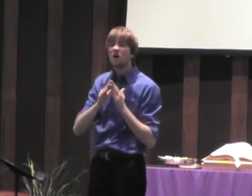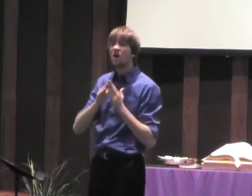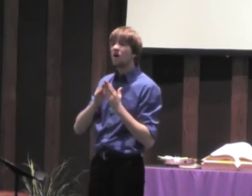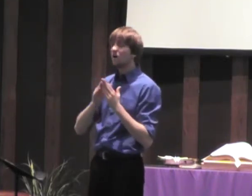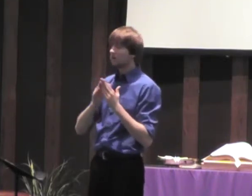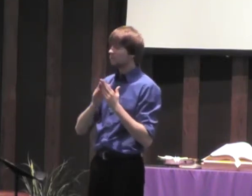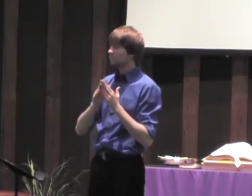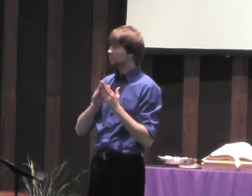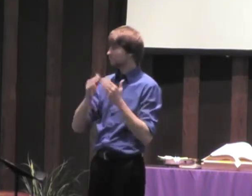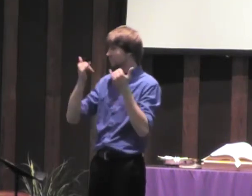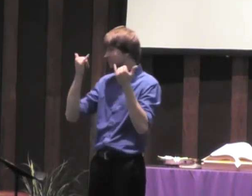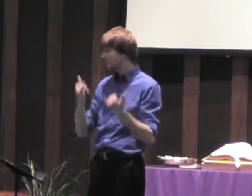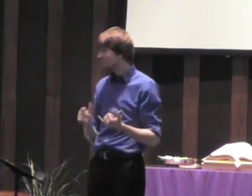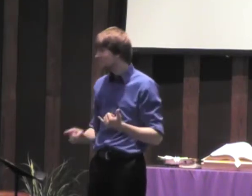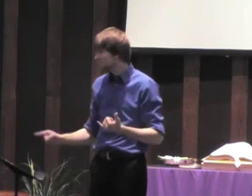Kids who used to run around town,